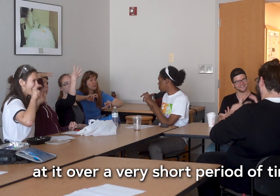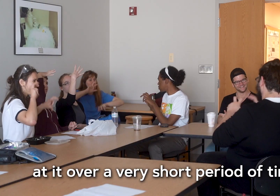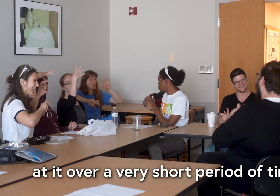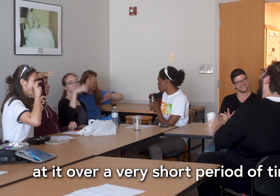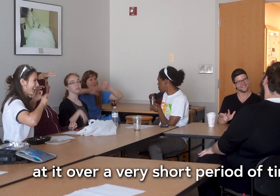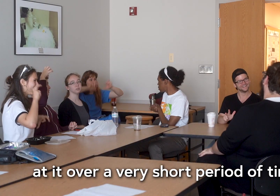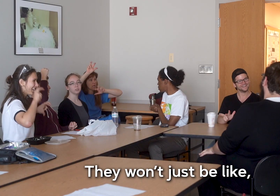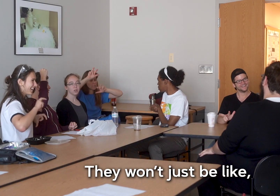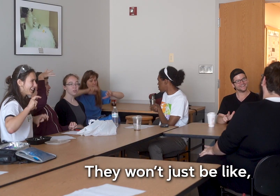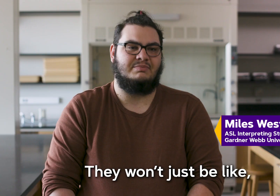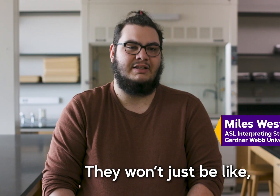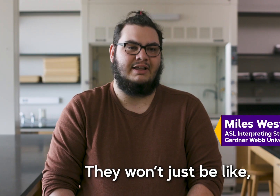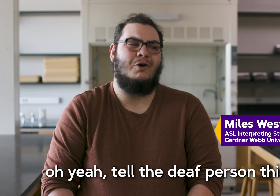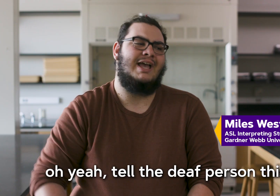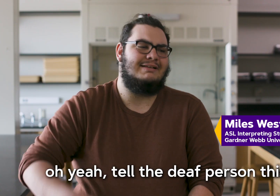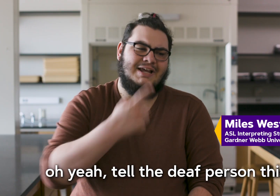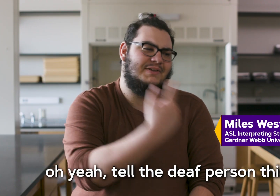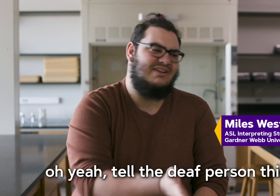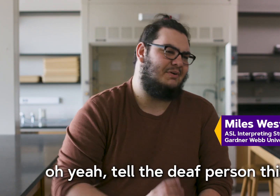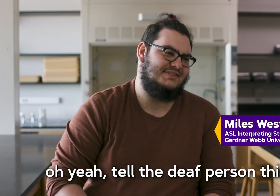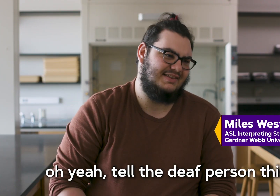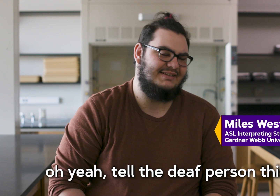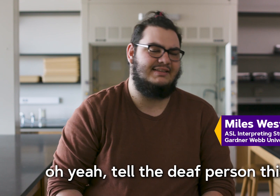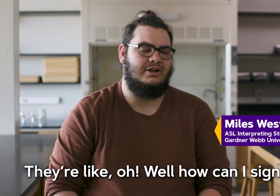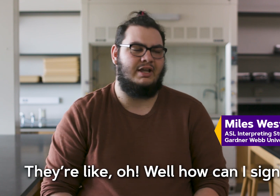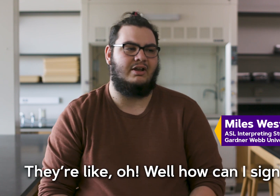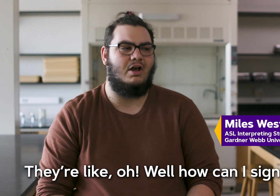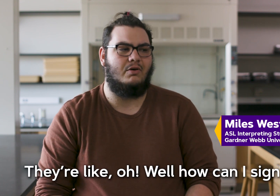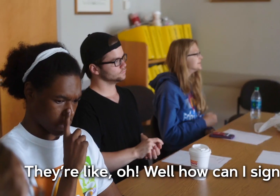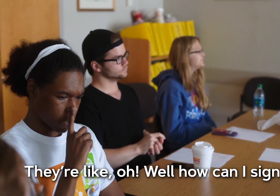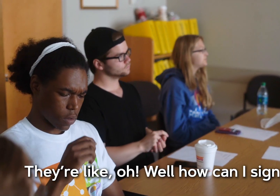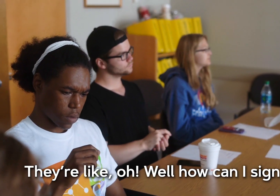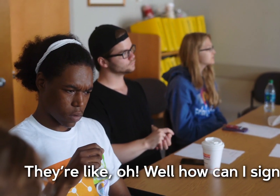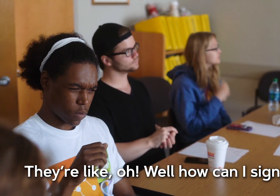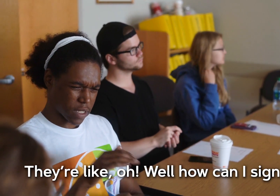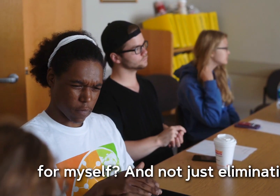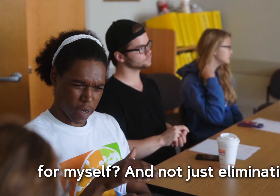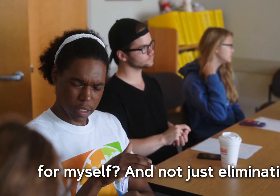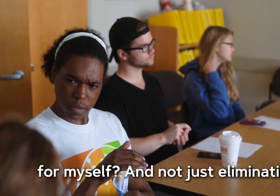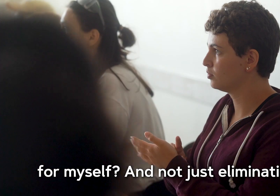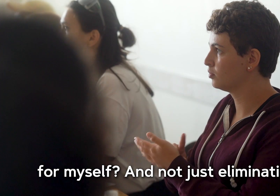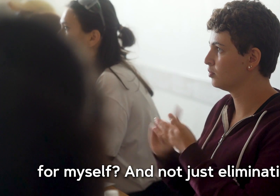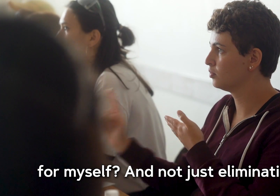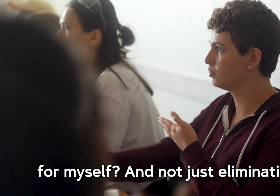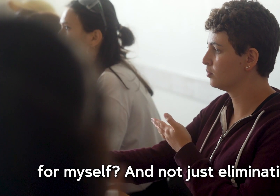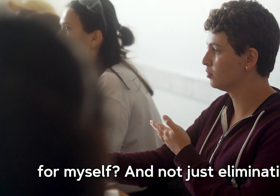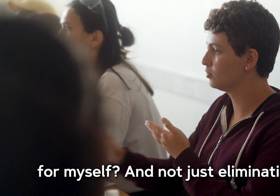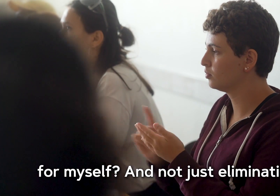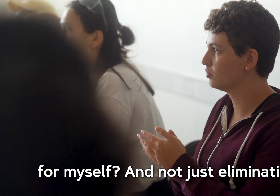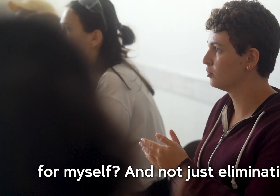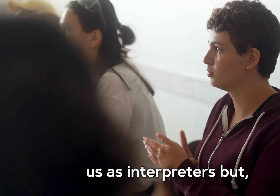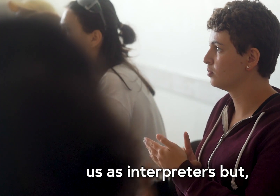very short period of time. They won't just be like, oh yeah, tell the deaf person this. They're like, oh, well, how could I sign this for myself? And not